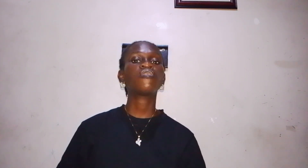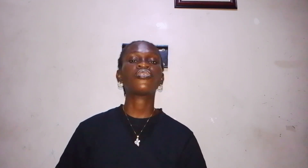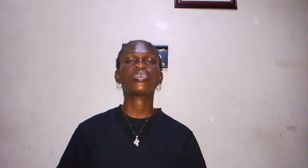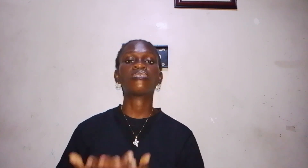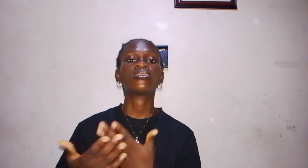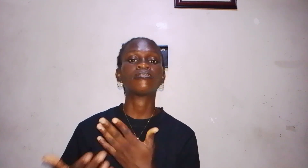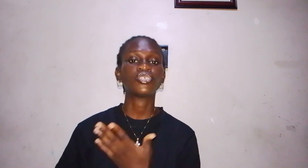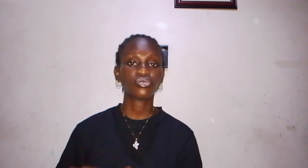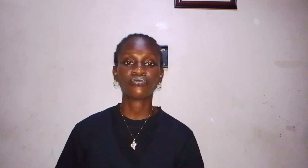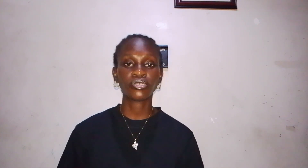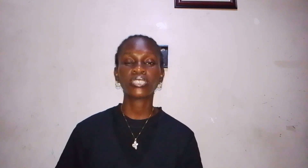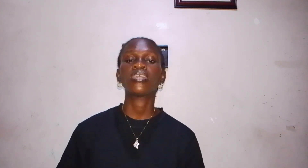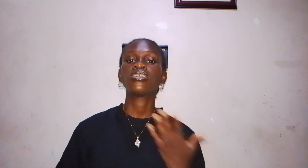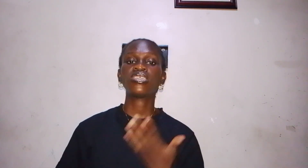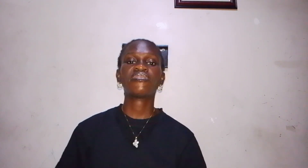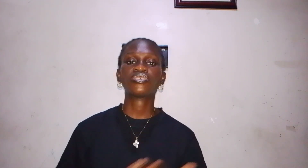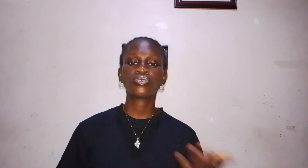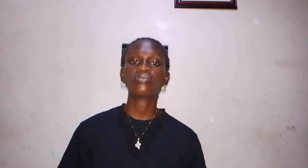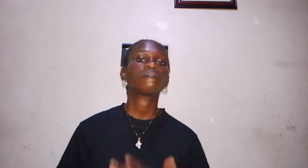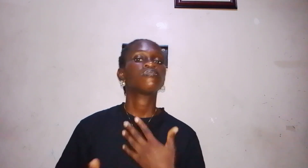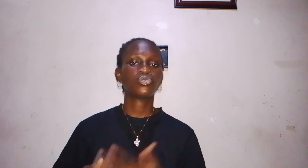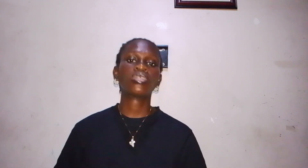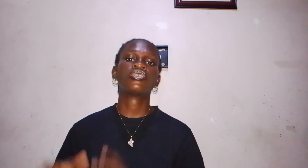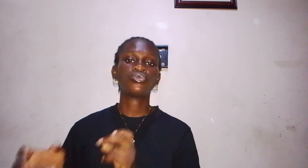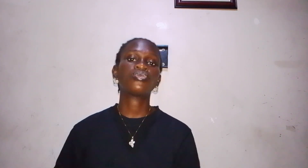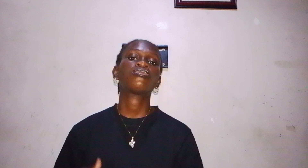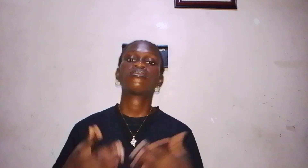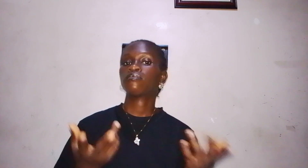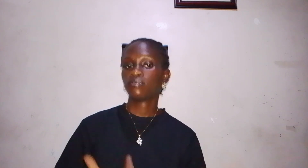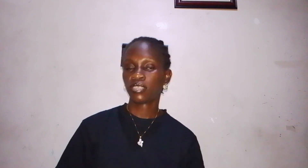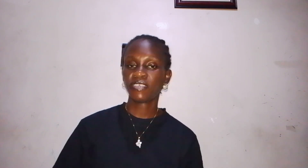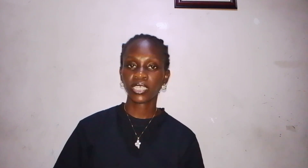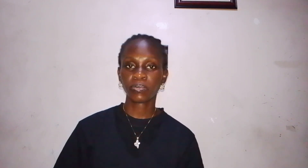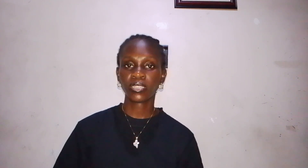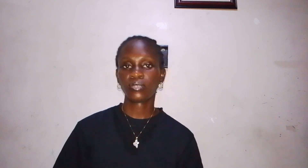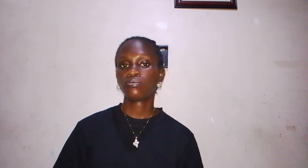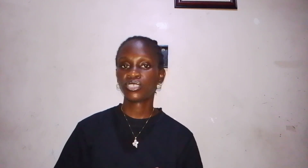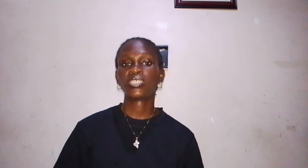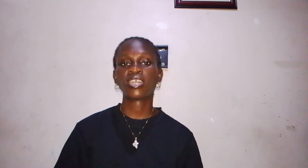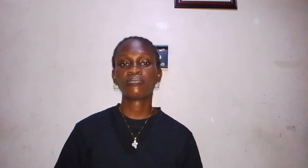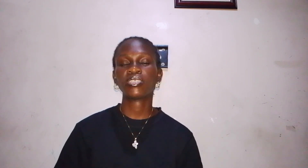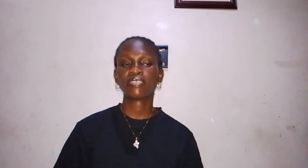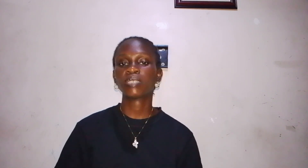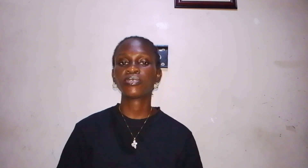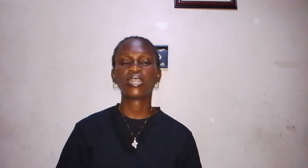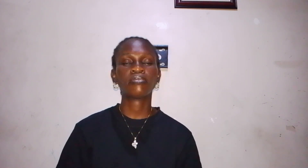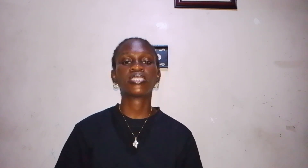if you're short of words, if you're stuck, you can use the finger spelling, which is the alphabet. Finger spell the alphabet